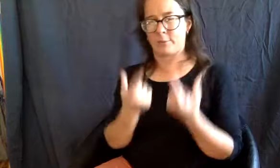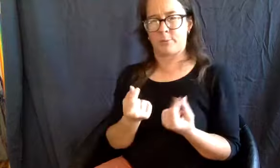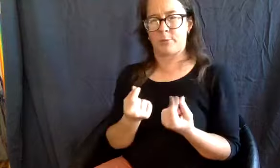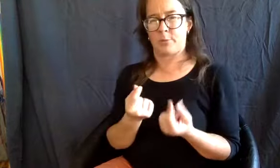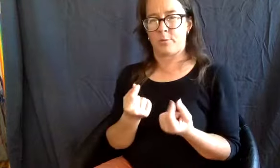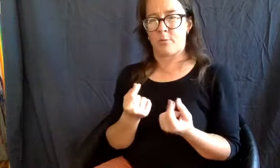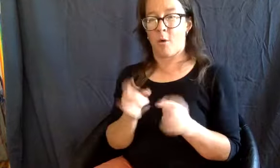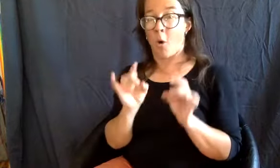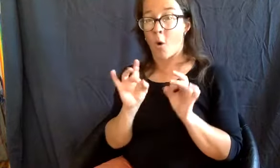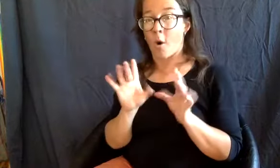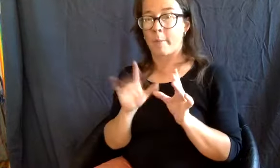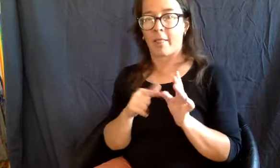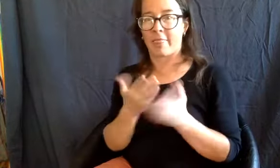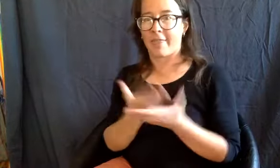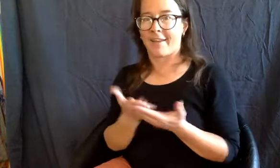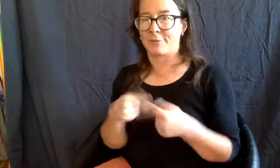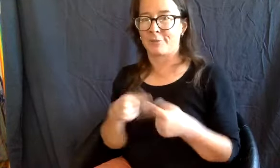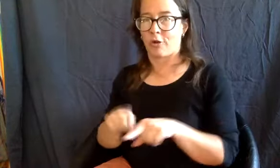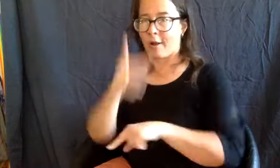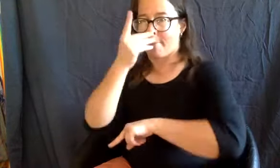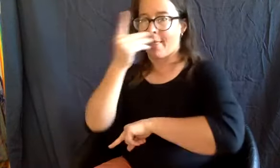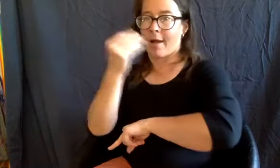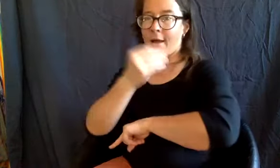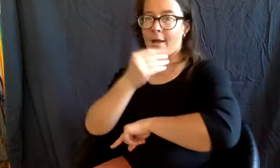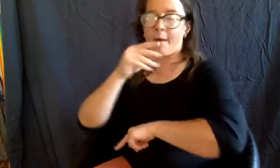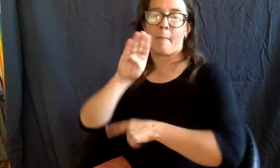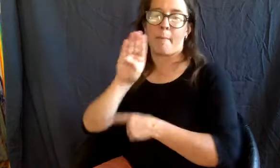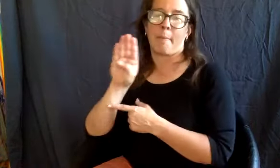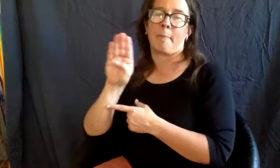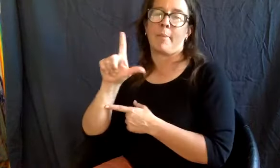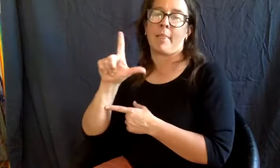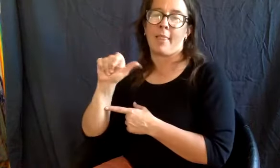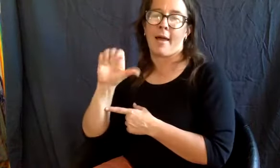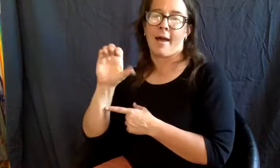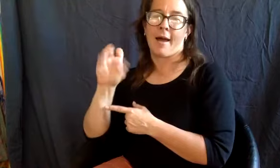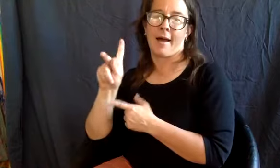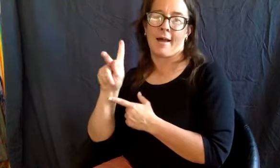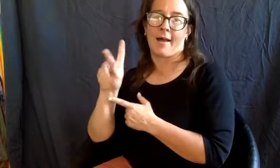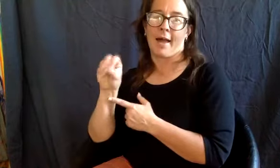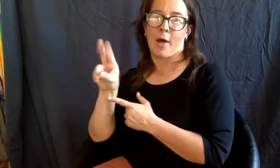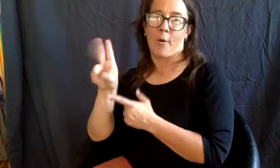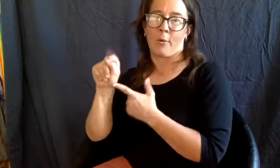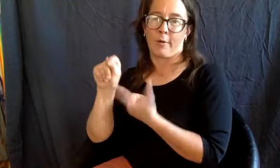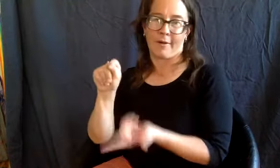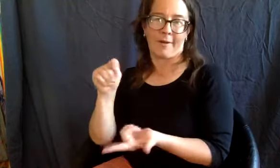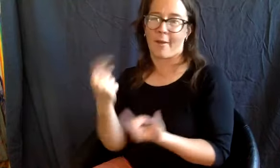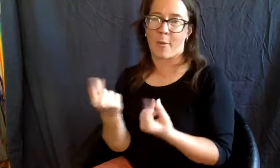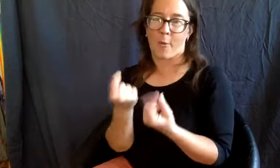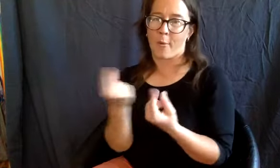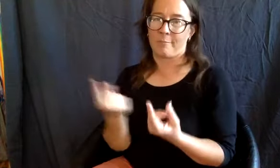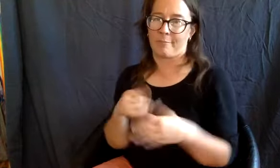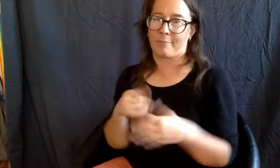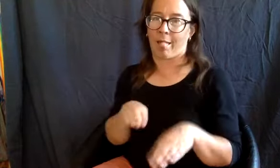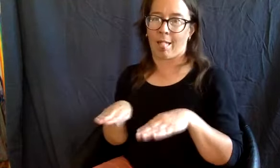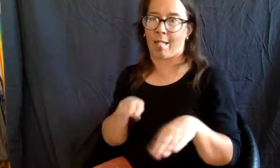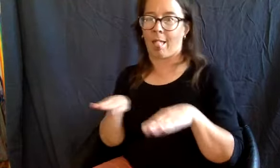because one day she came home and she says, Earl, I'm not going to take it anymore. And I'm sure as hell not going to put the kids through this. So we're leaving, and here I am. Most of my teeth are